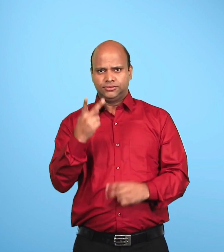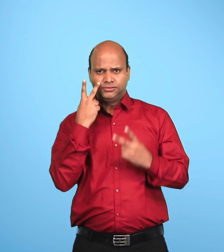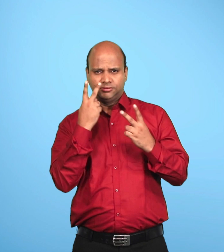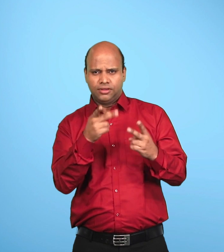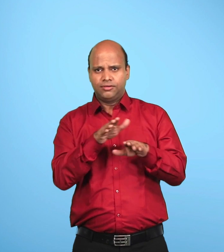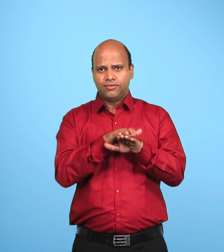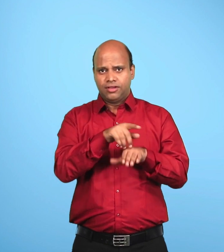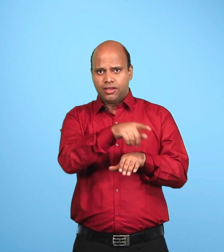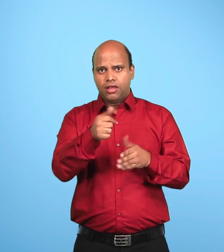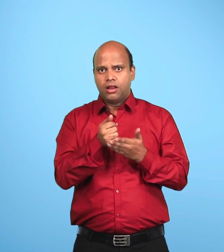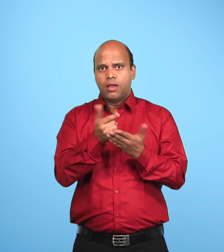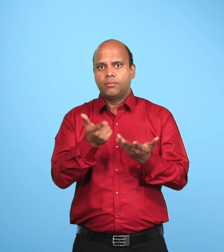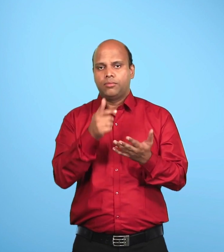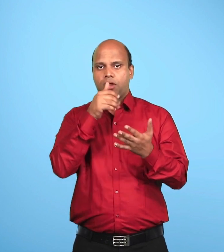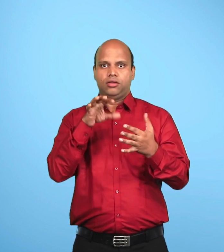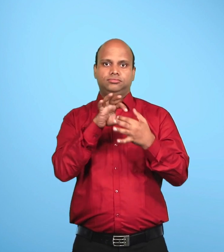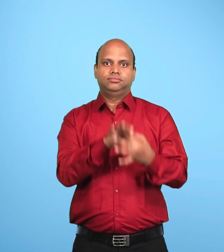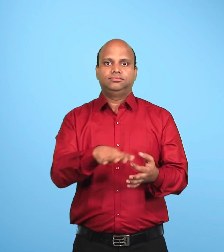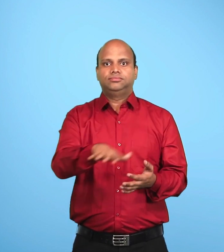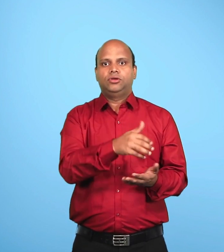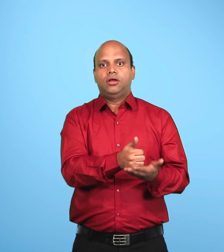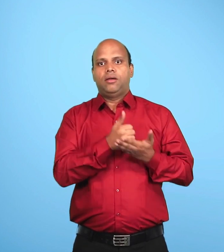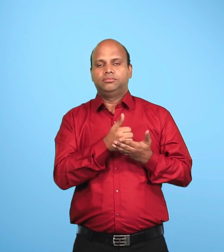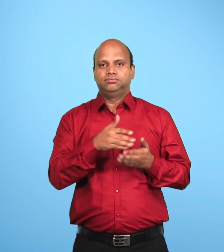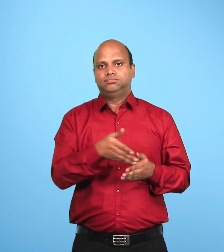and the features of a camel help it to survive in a desert.